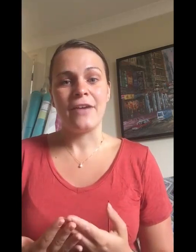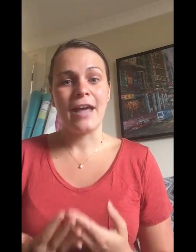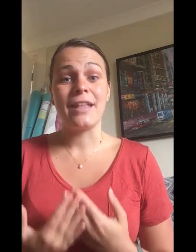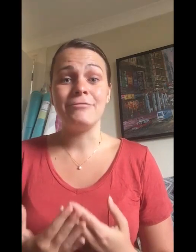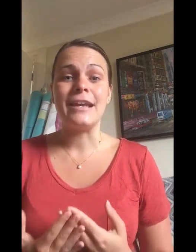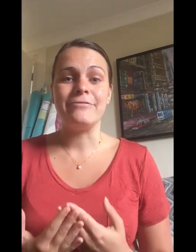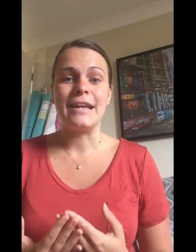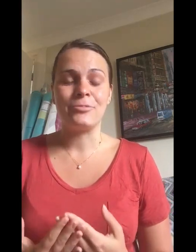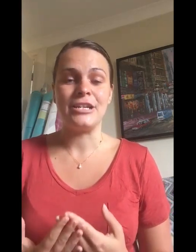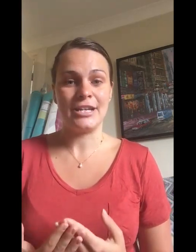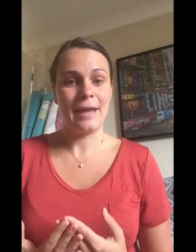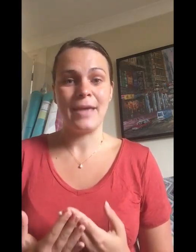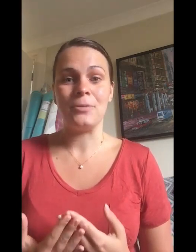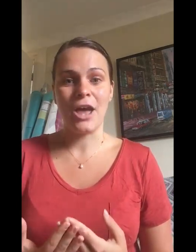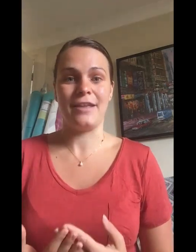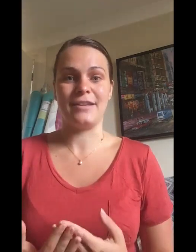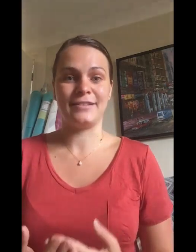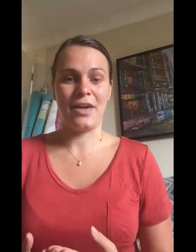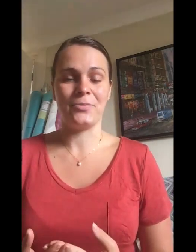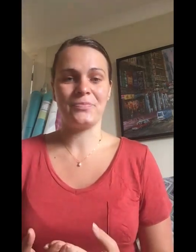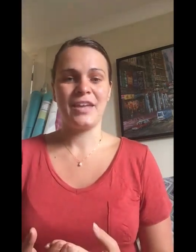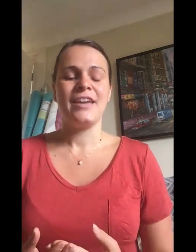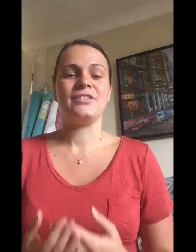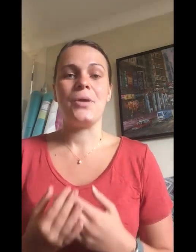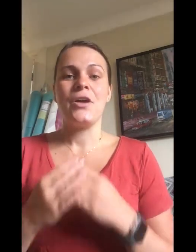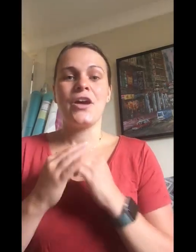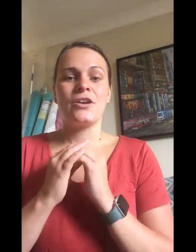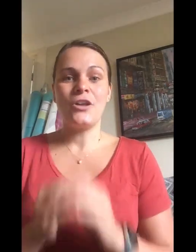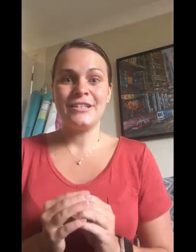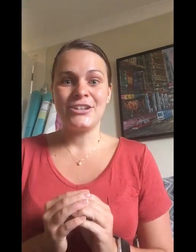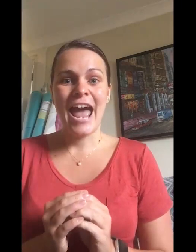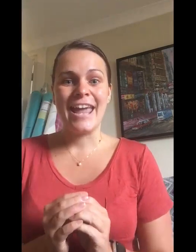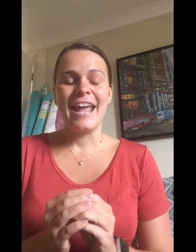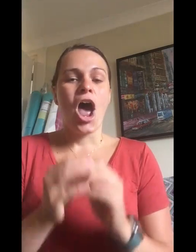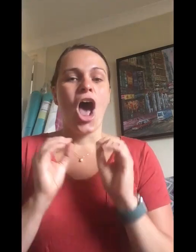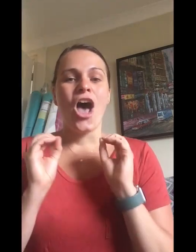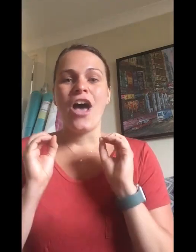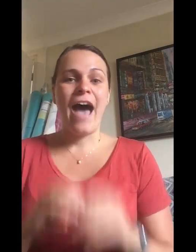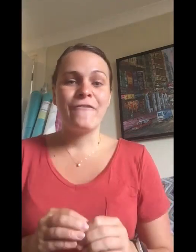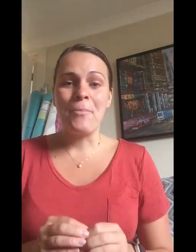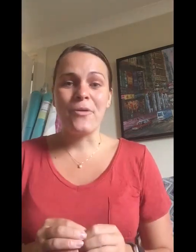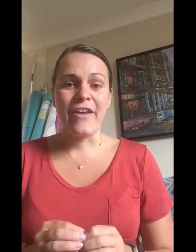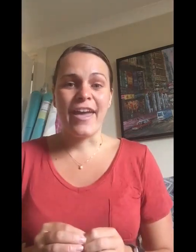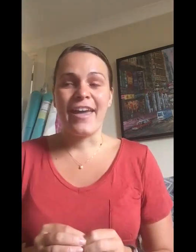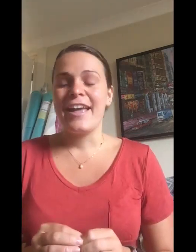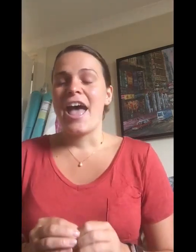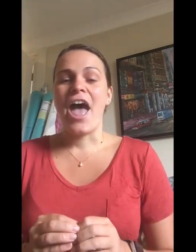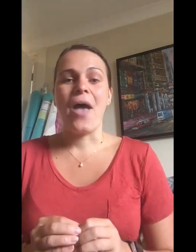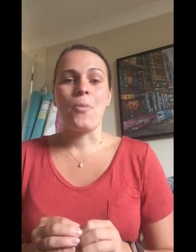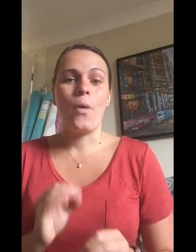and they really appreciate people learning this skill. So concentrate, have fun with it. When